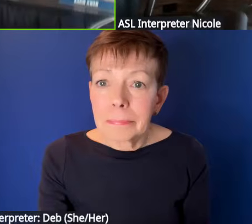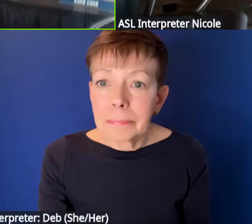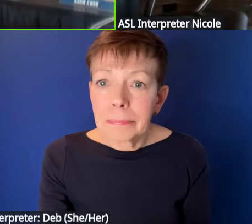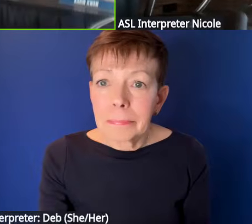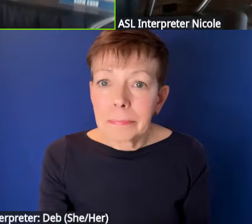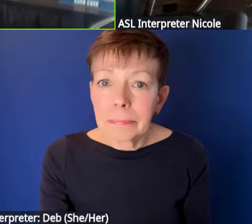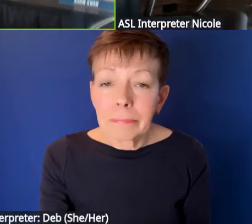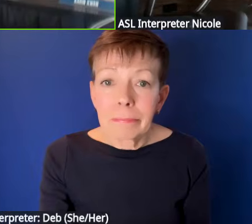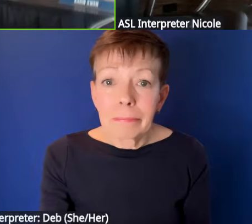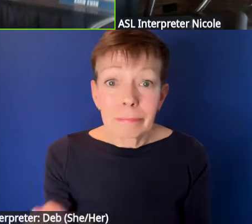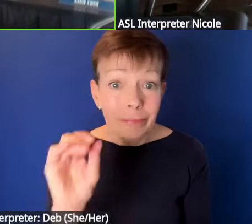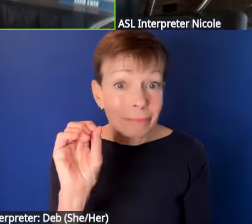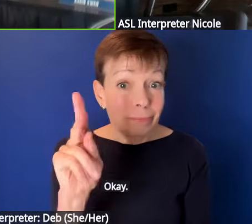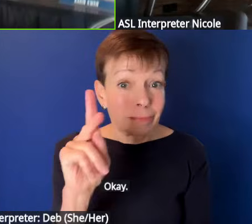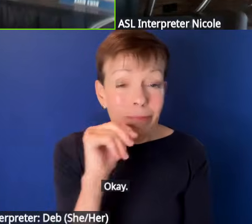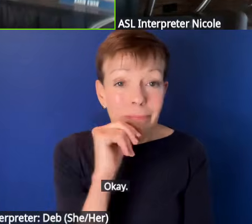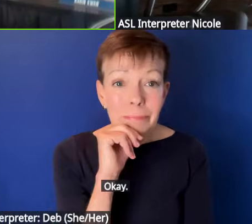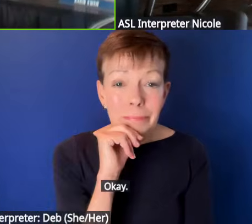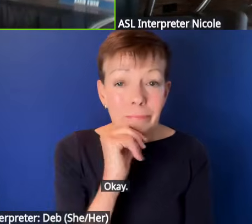Okay.